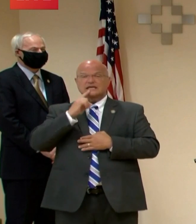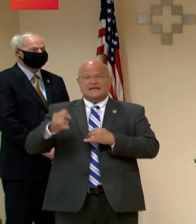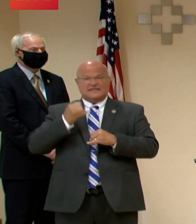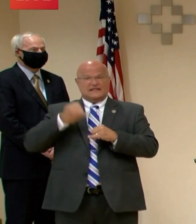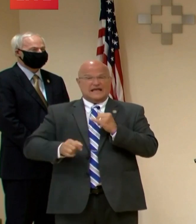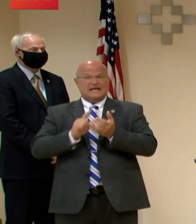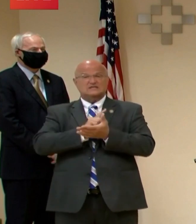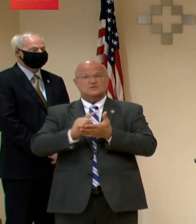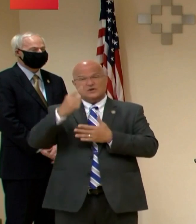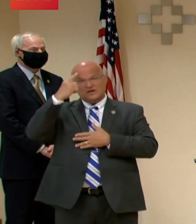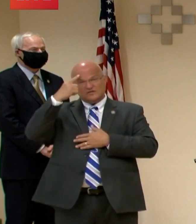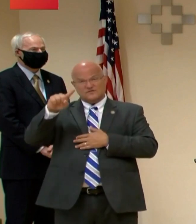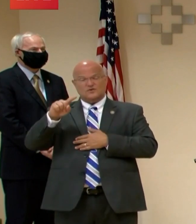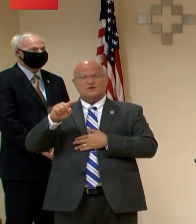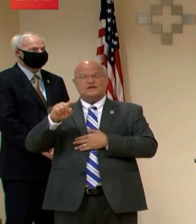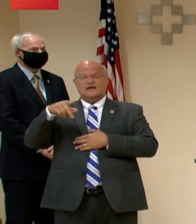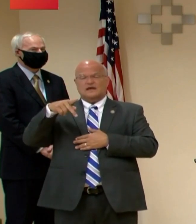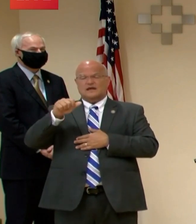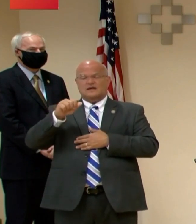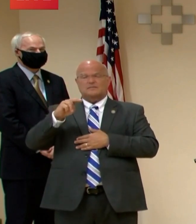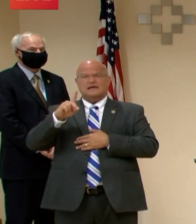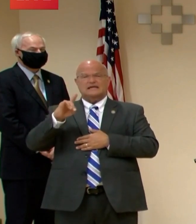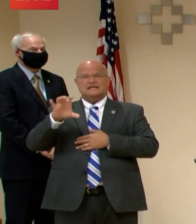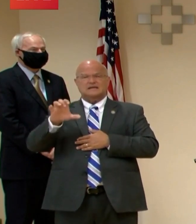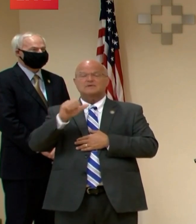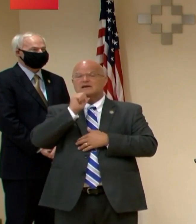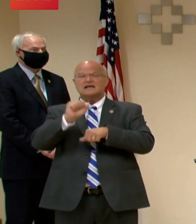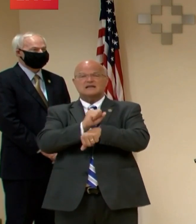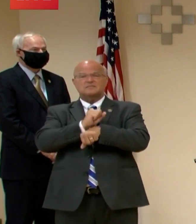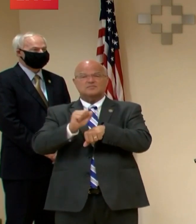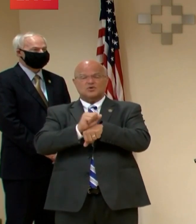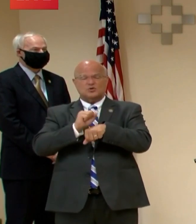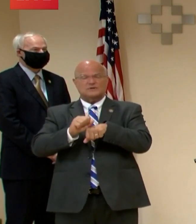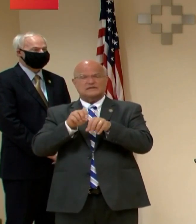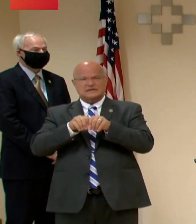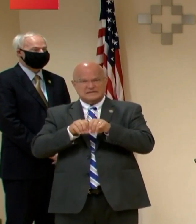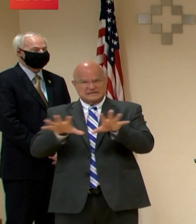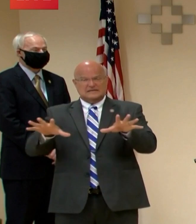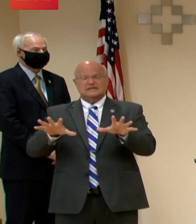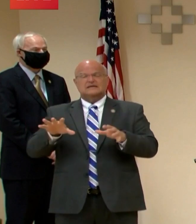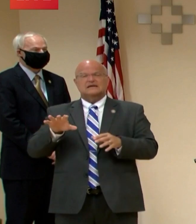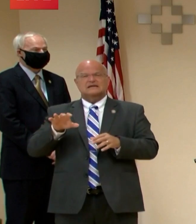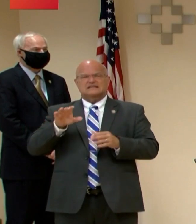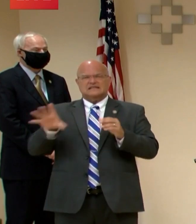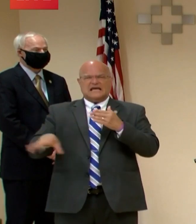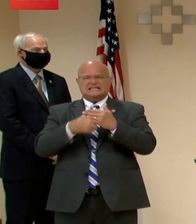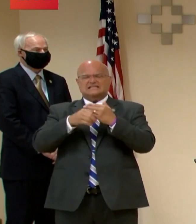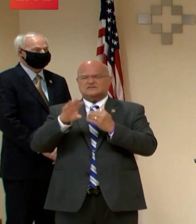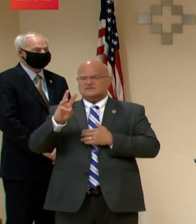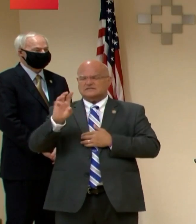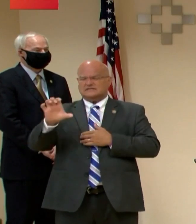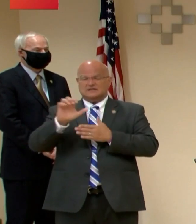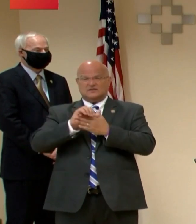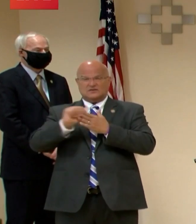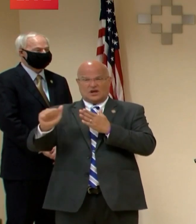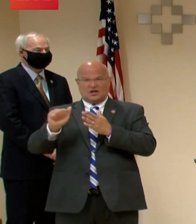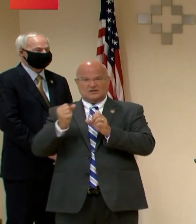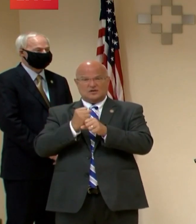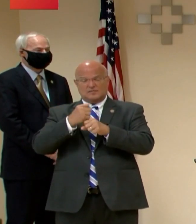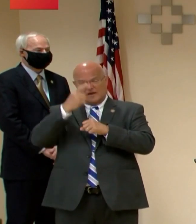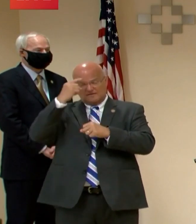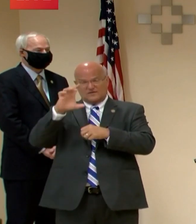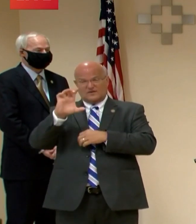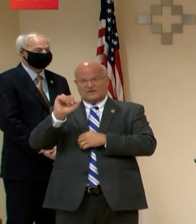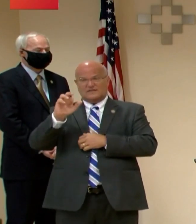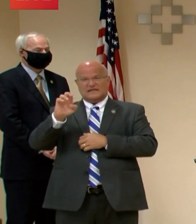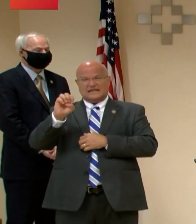the last week for the pandemic unemployment compensation. That's the additional $600 that the federal government made available via the